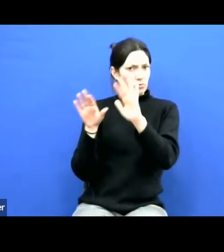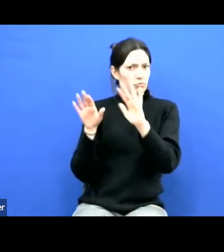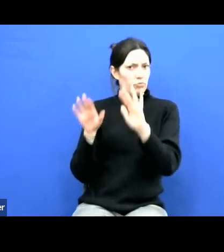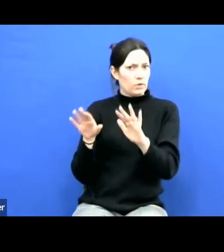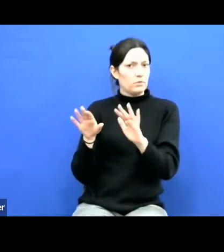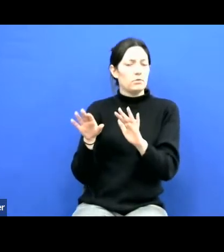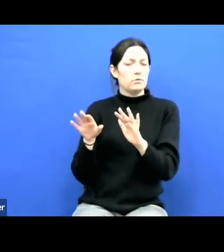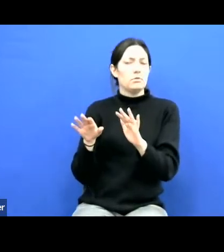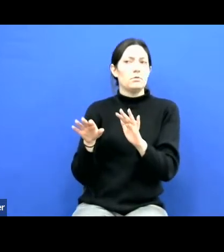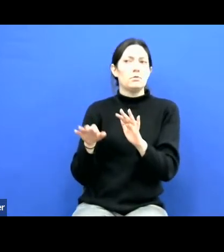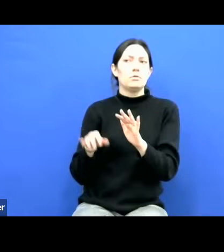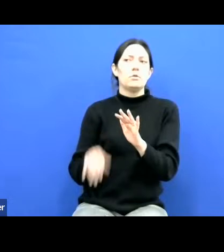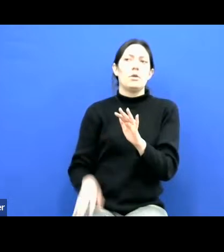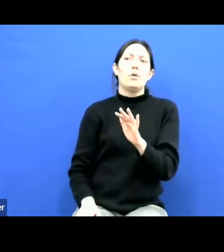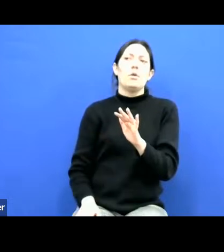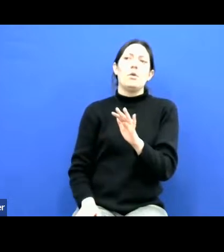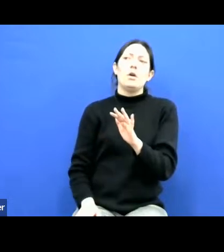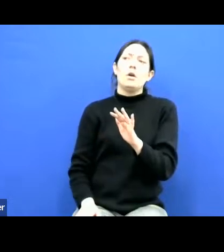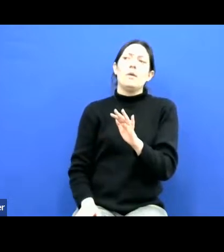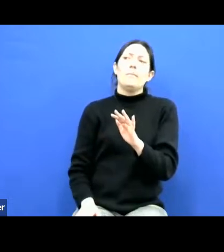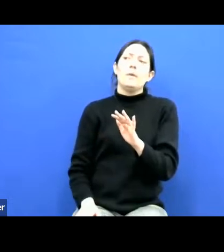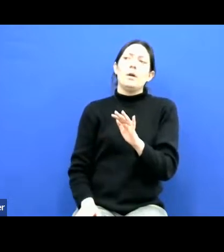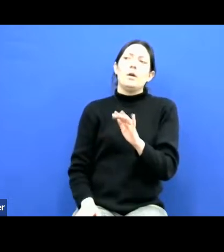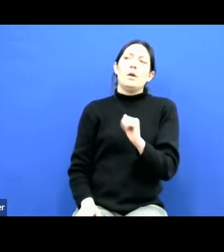one of the things, not